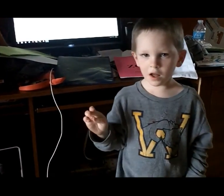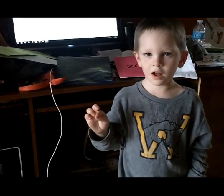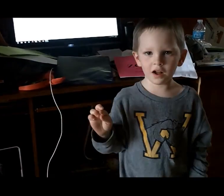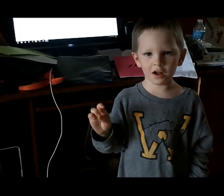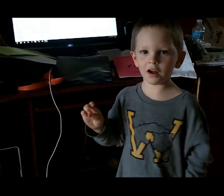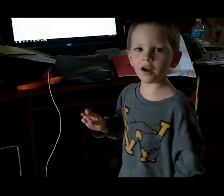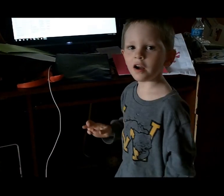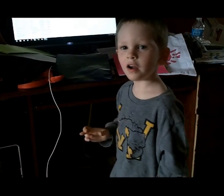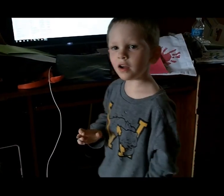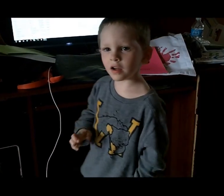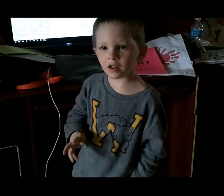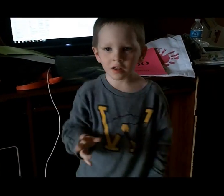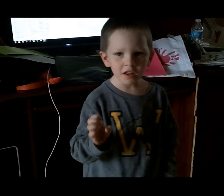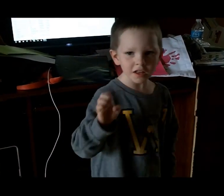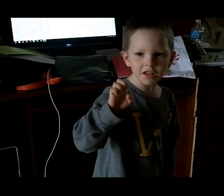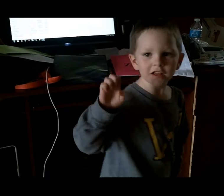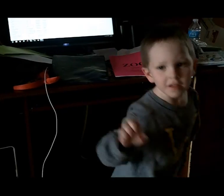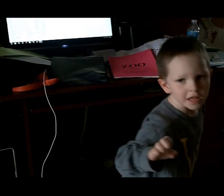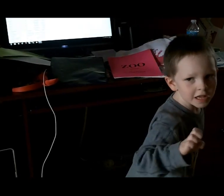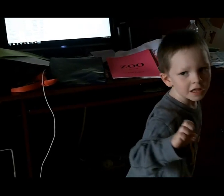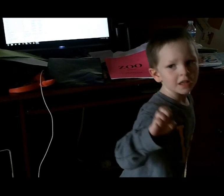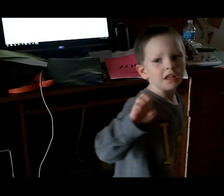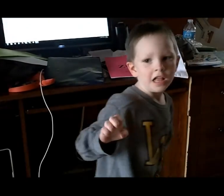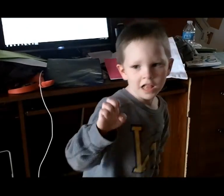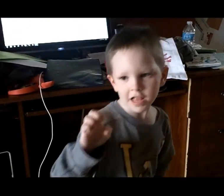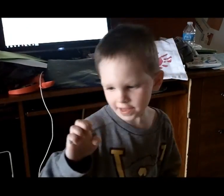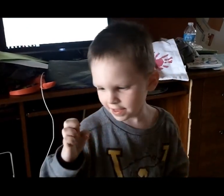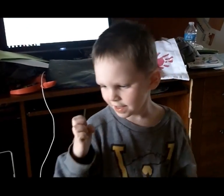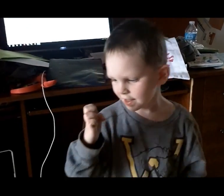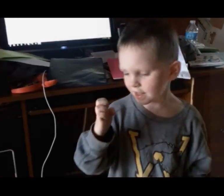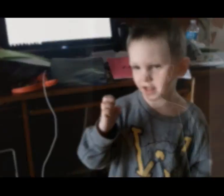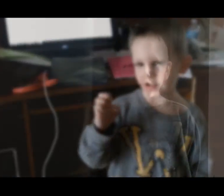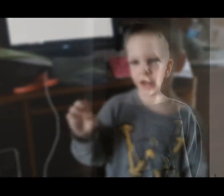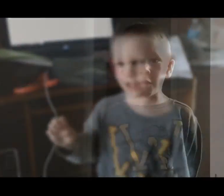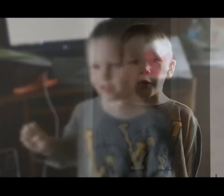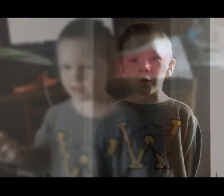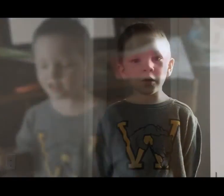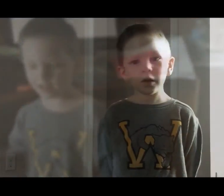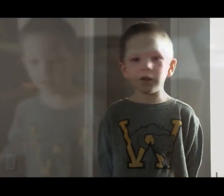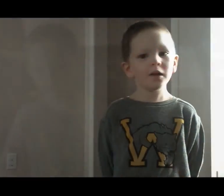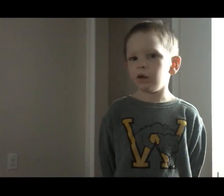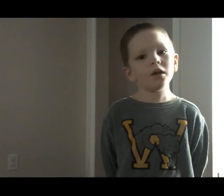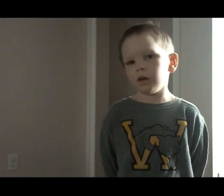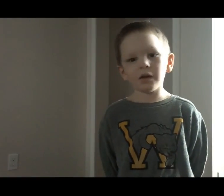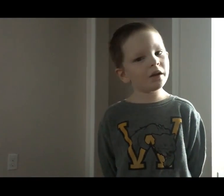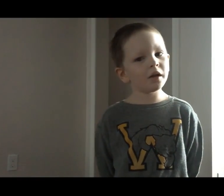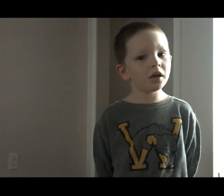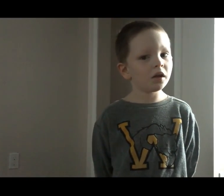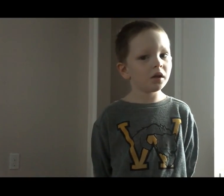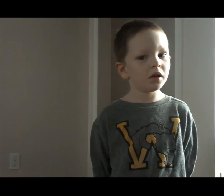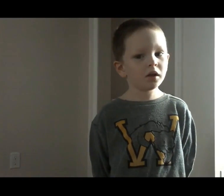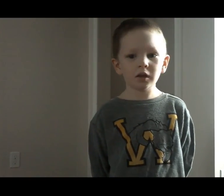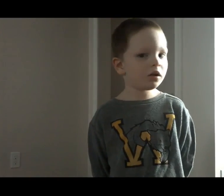R E E. Show me tree, please.